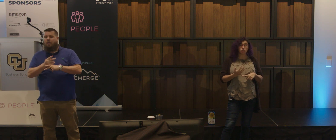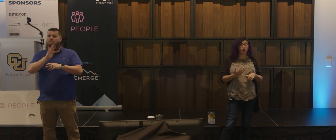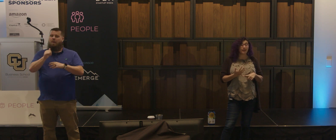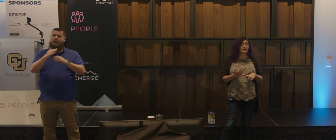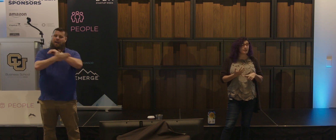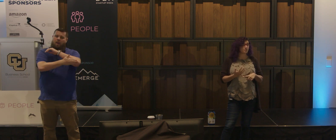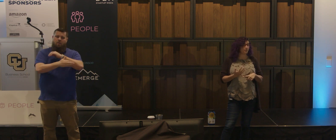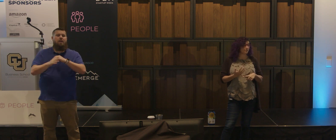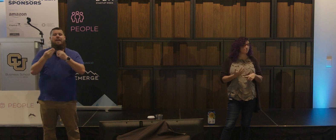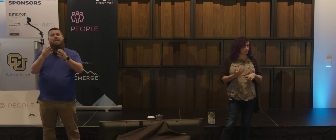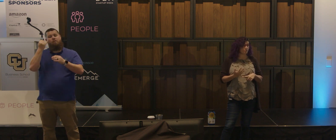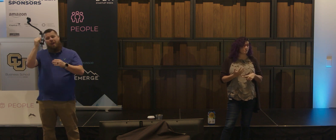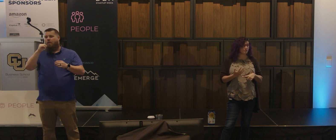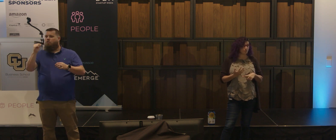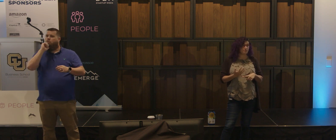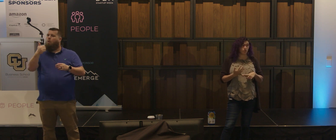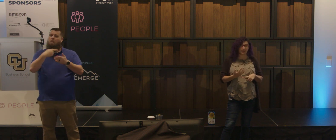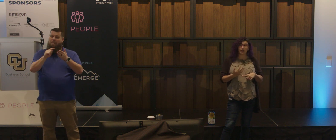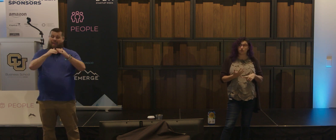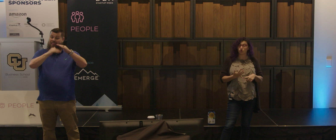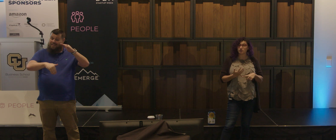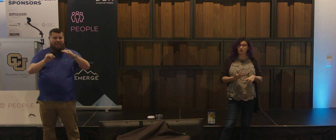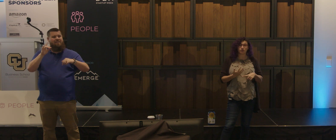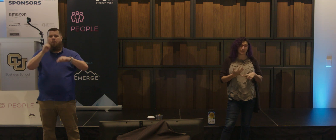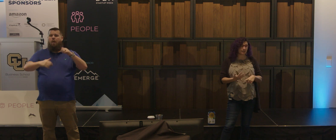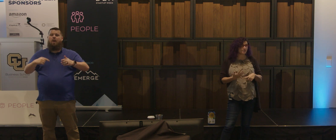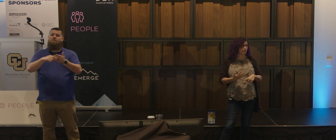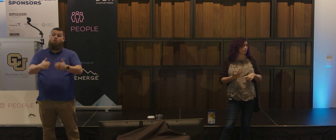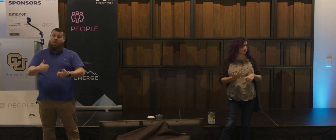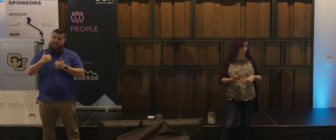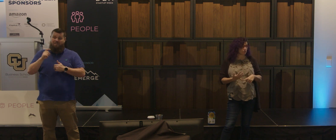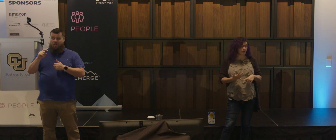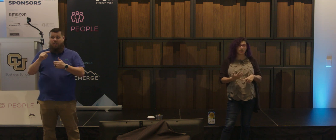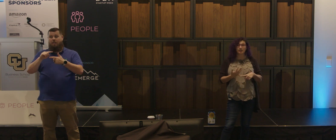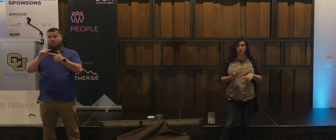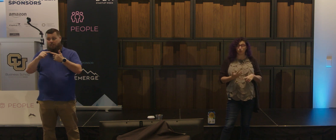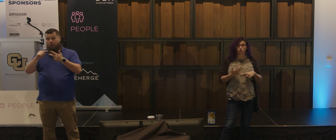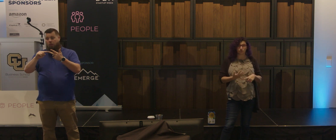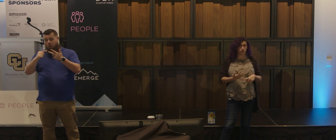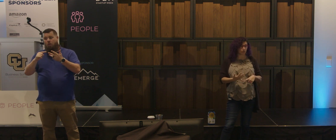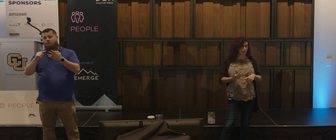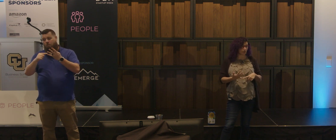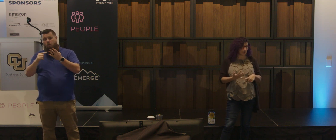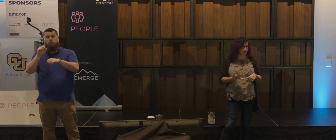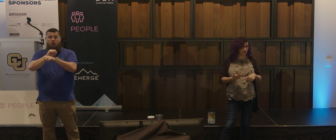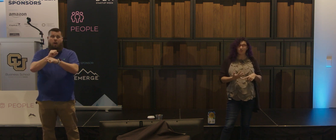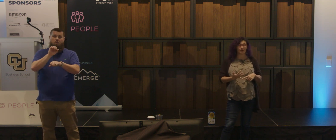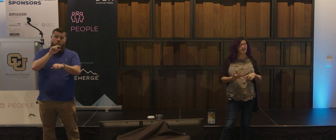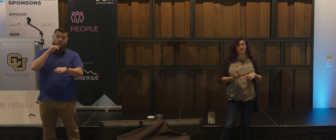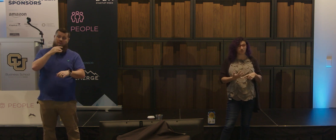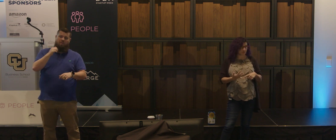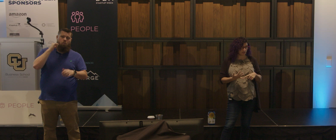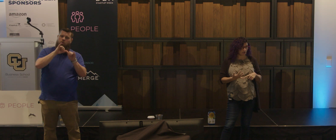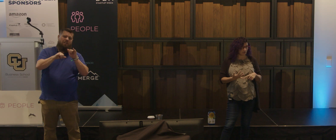of don't pay less than this, because if people cannot afford to live or they need a second, third, fourth job in order to afford working at your company,